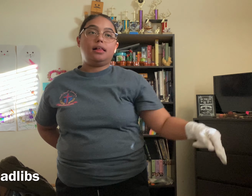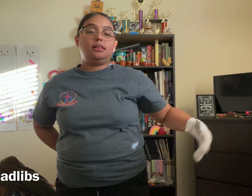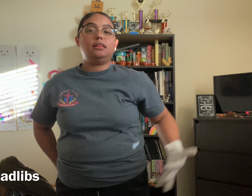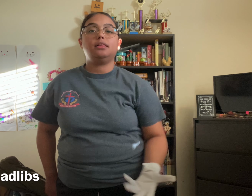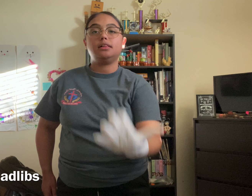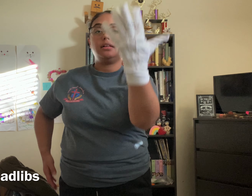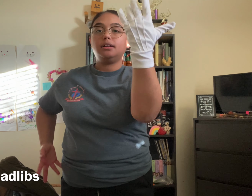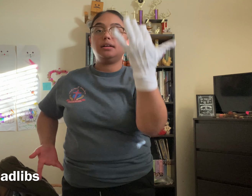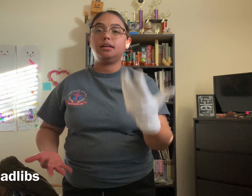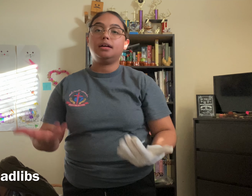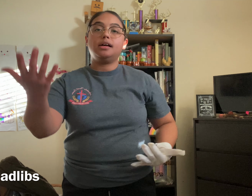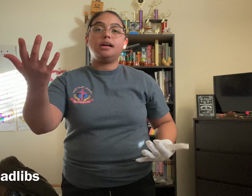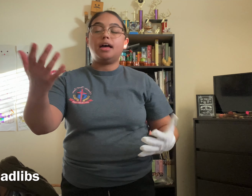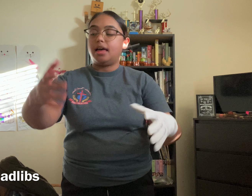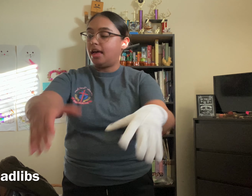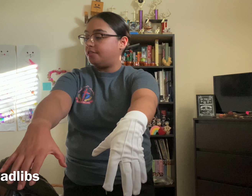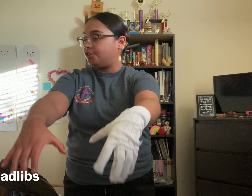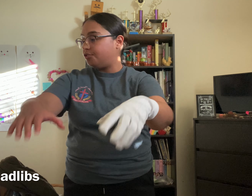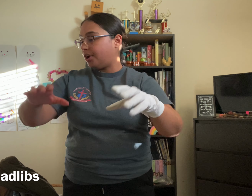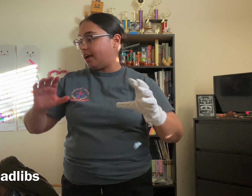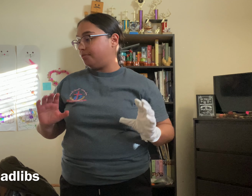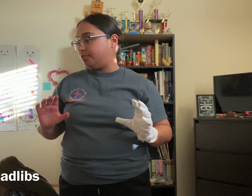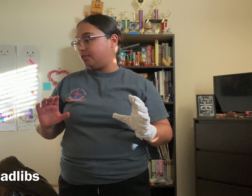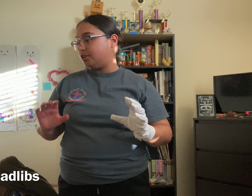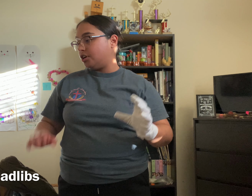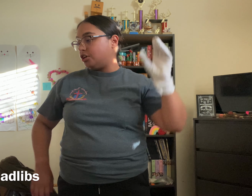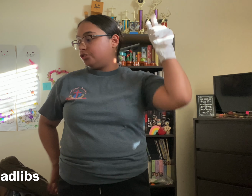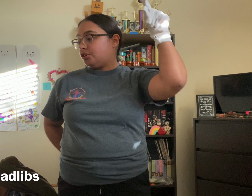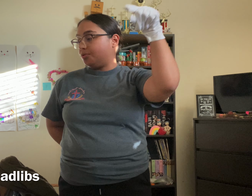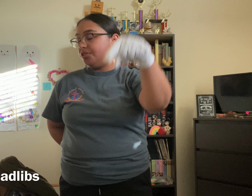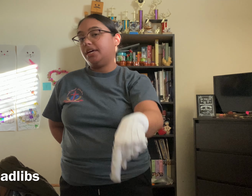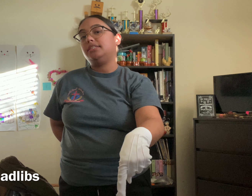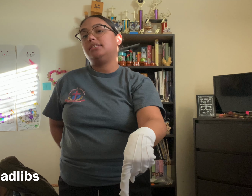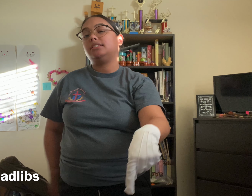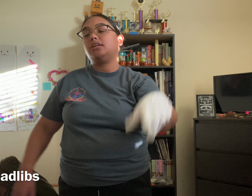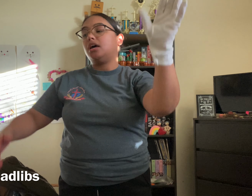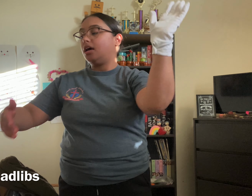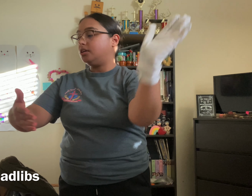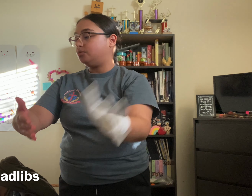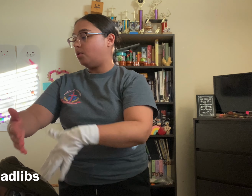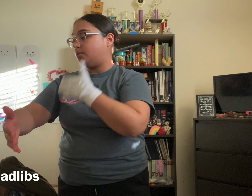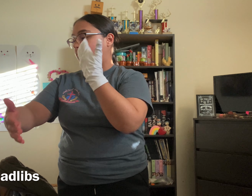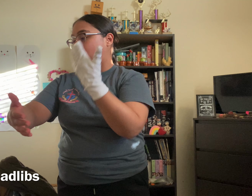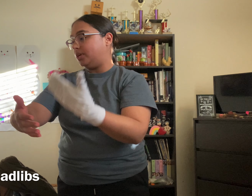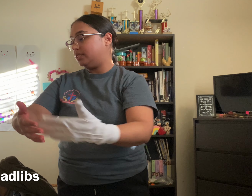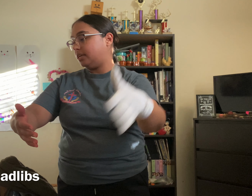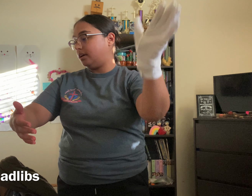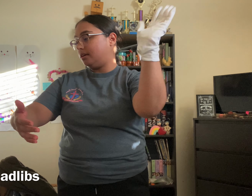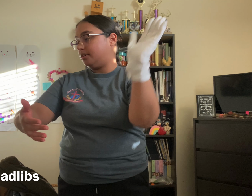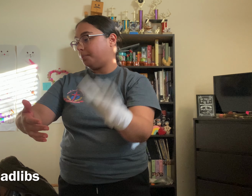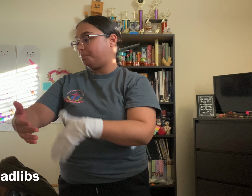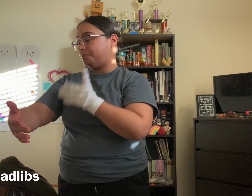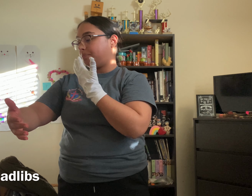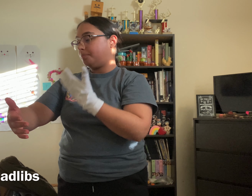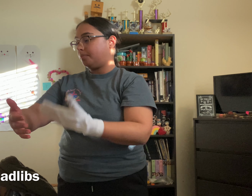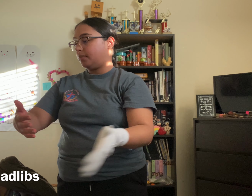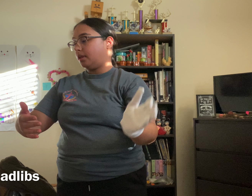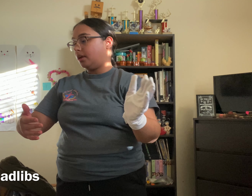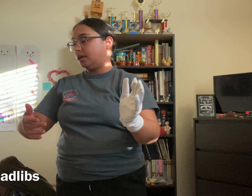hell, and the grave. So this is what we sing.